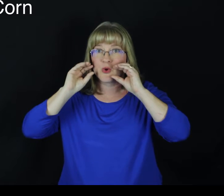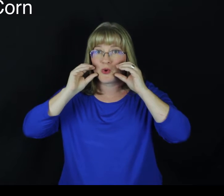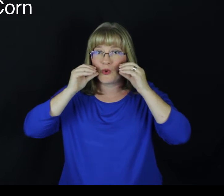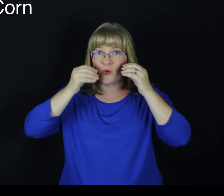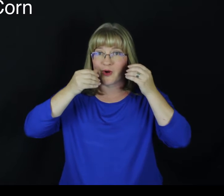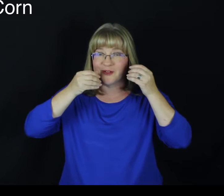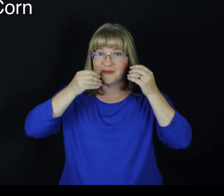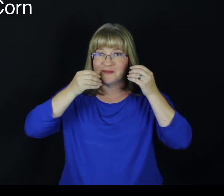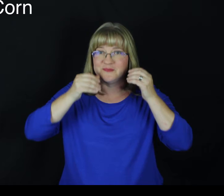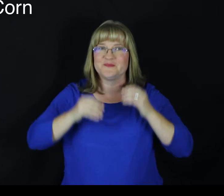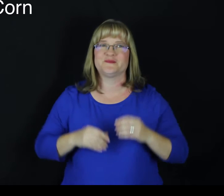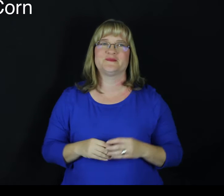Corn.